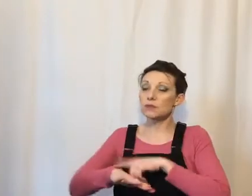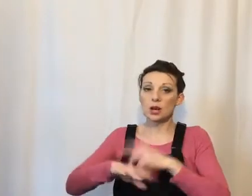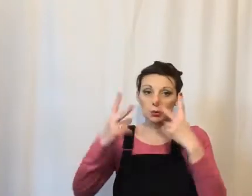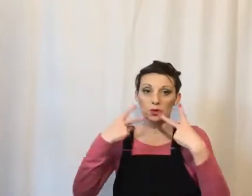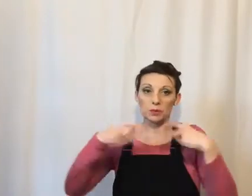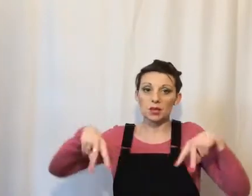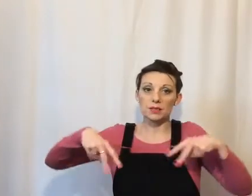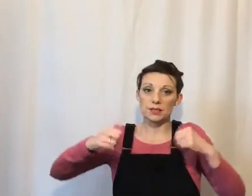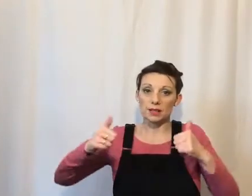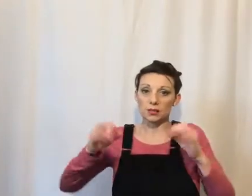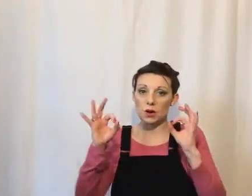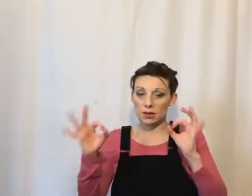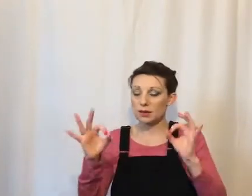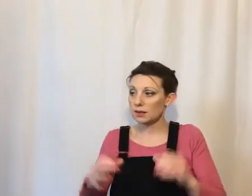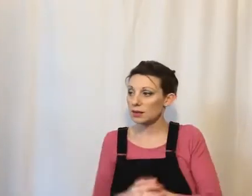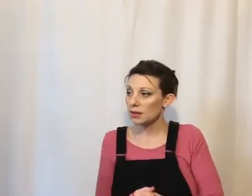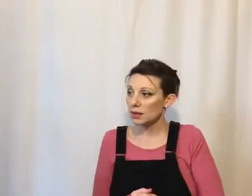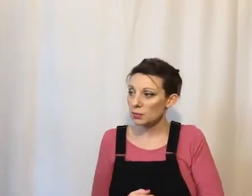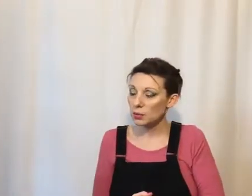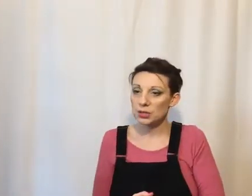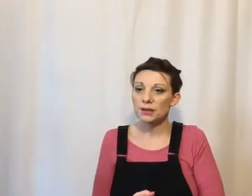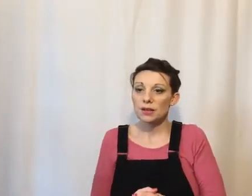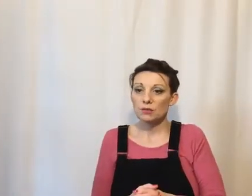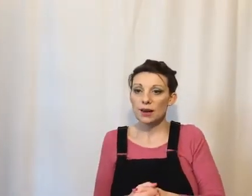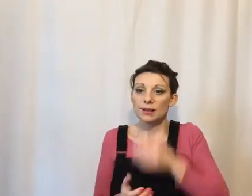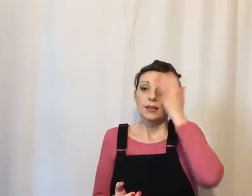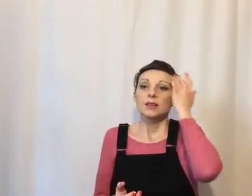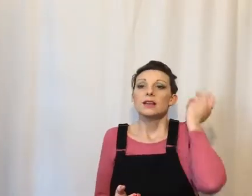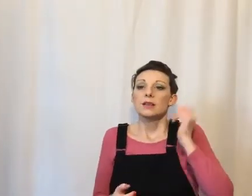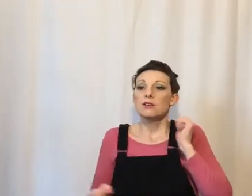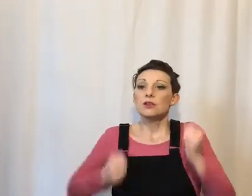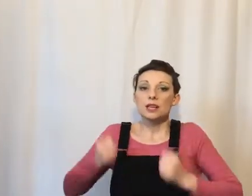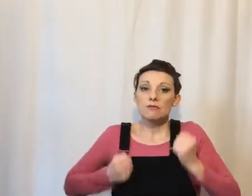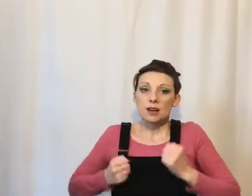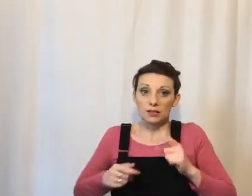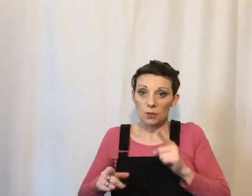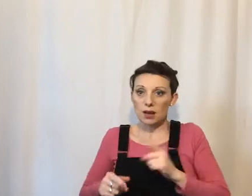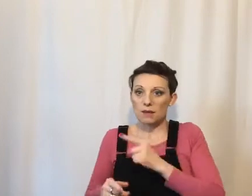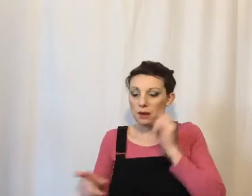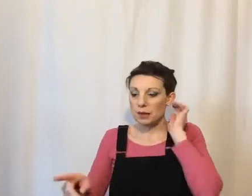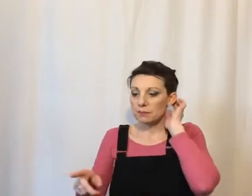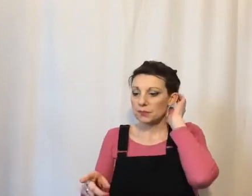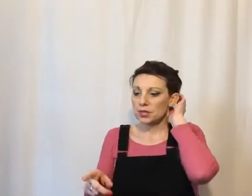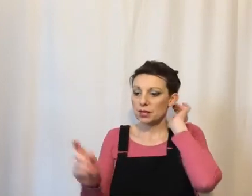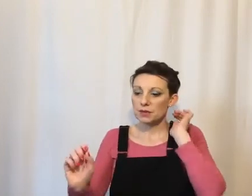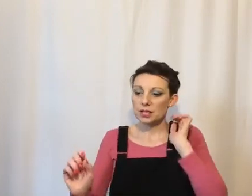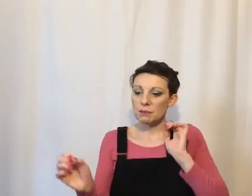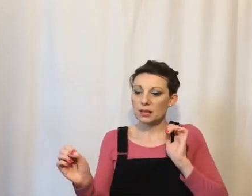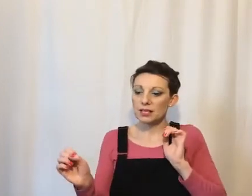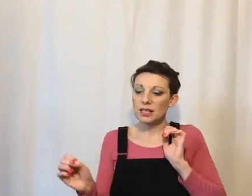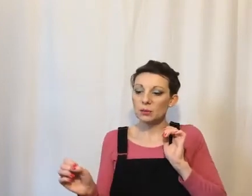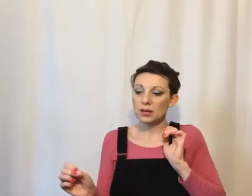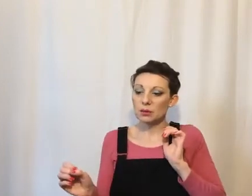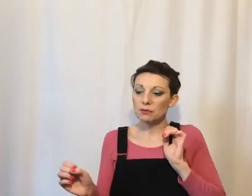time to watch me dancing. That's quite important. Right, if you say run, let's go back over that bit. So if you skip back a teeny weeny bit for